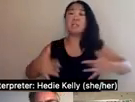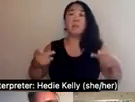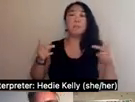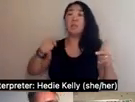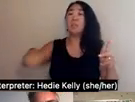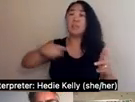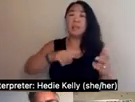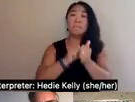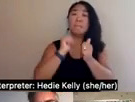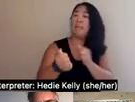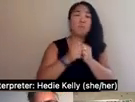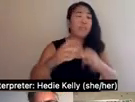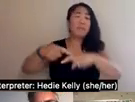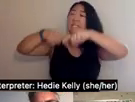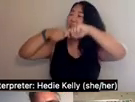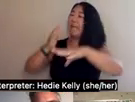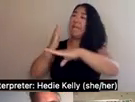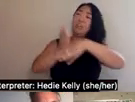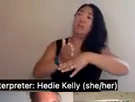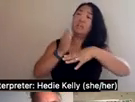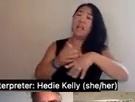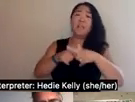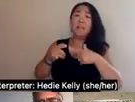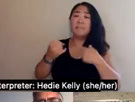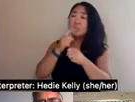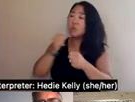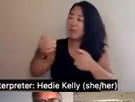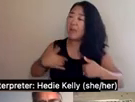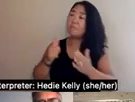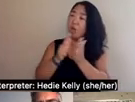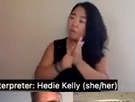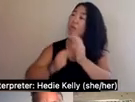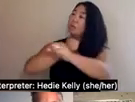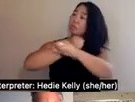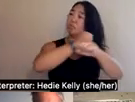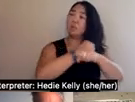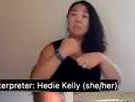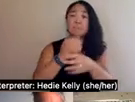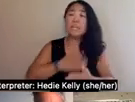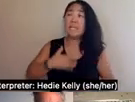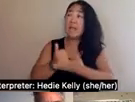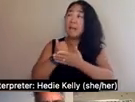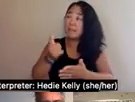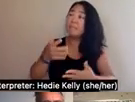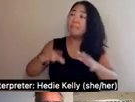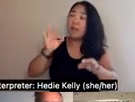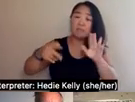delay or hindrance, and in case of need, give all lawful aid and protection. Please help them find their way safely around the city's edge."